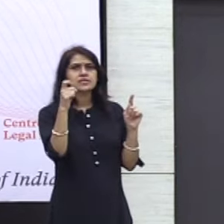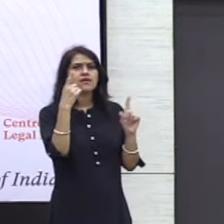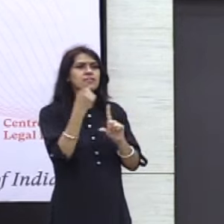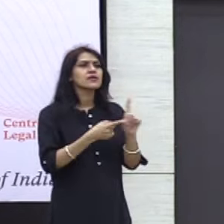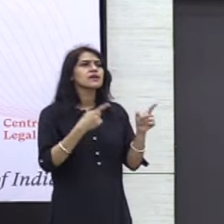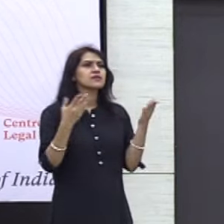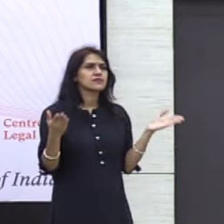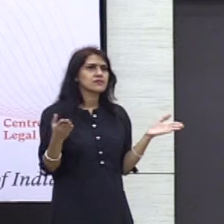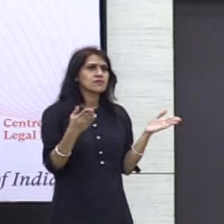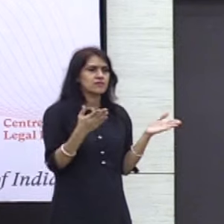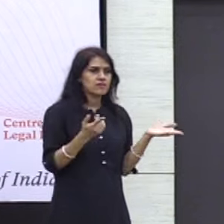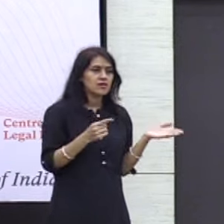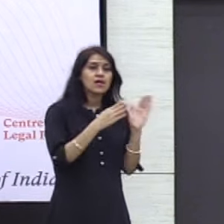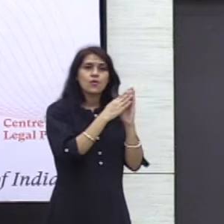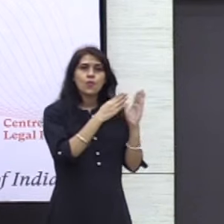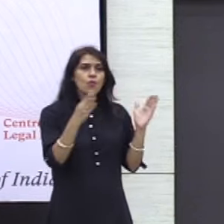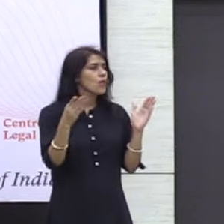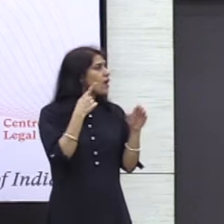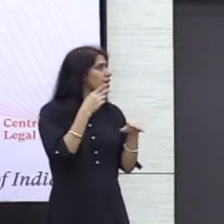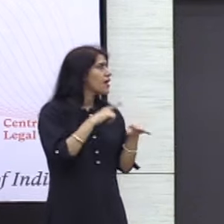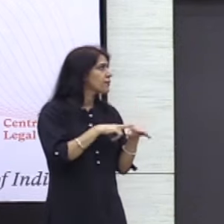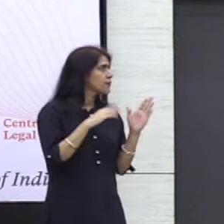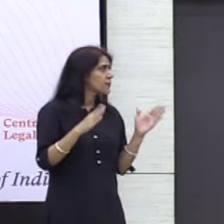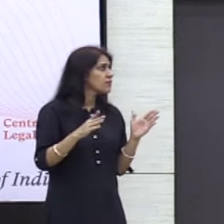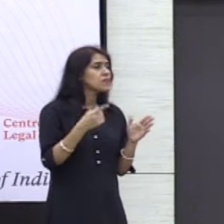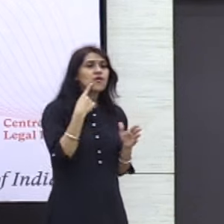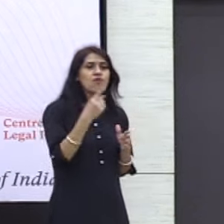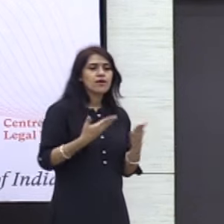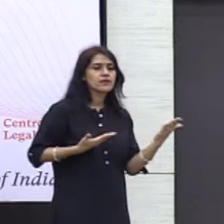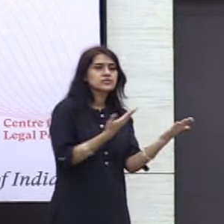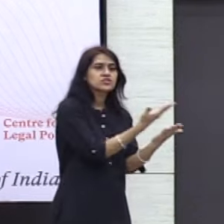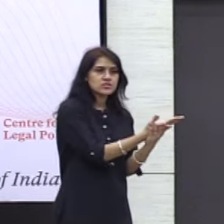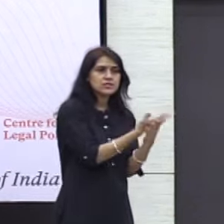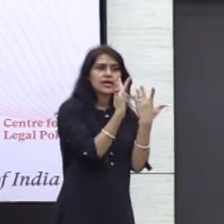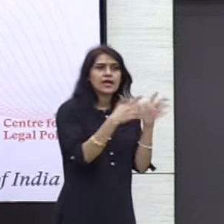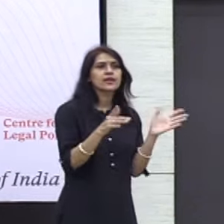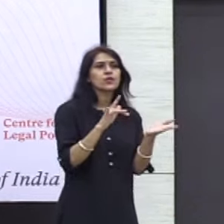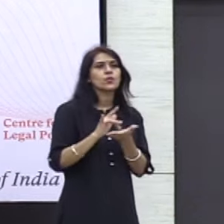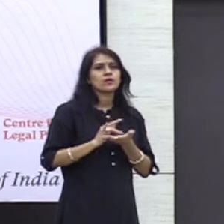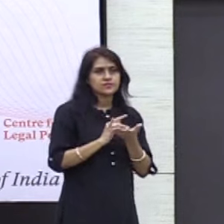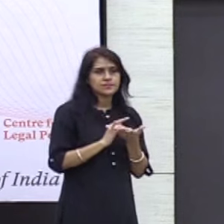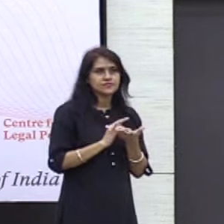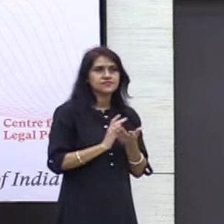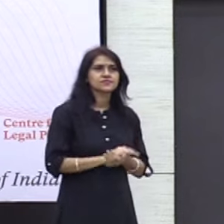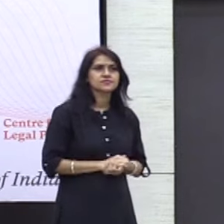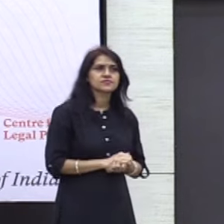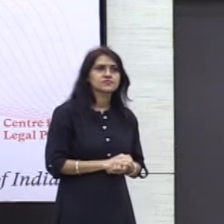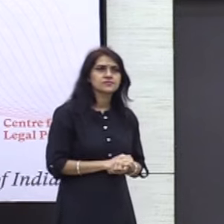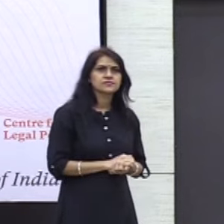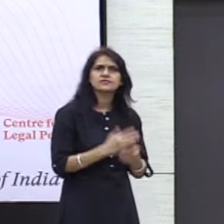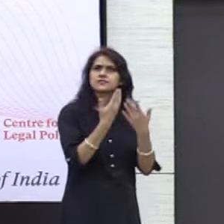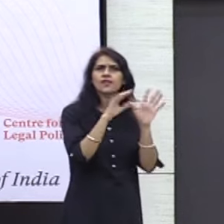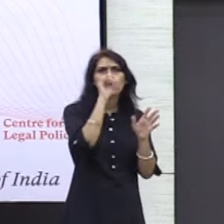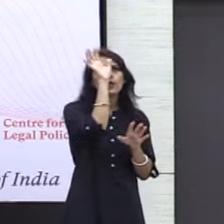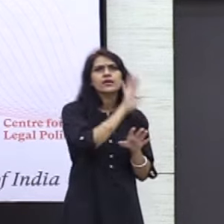an FIR qua that offense can be registered anywhere in India. Anywhere in